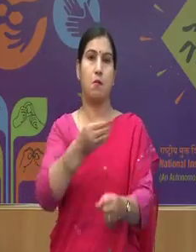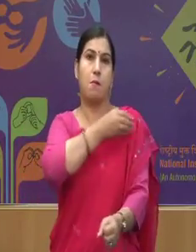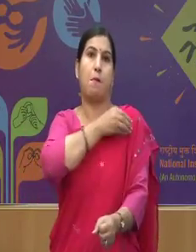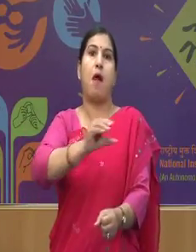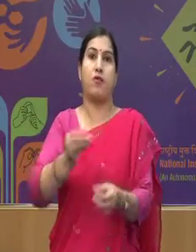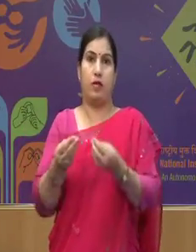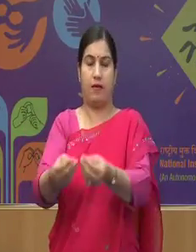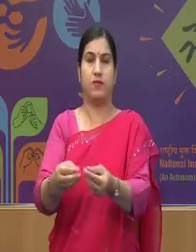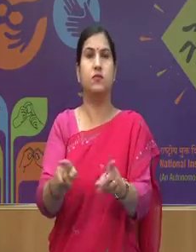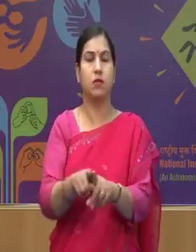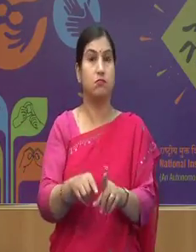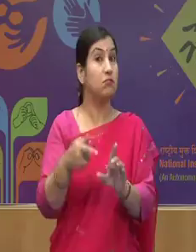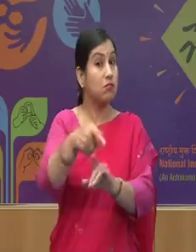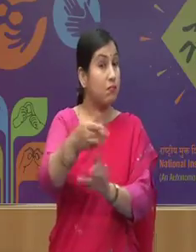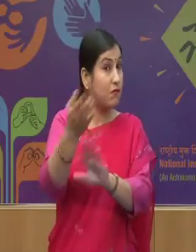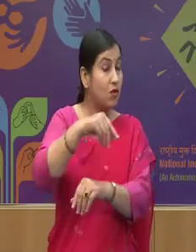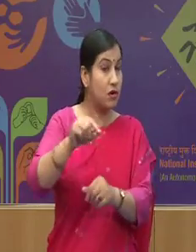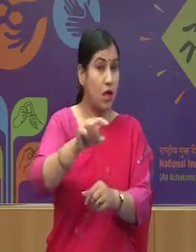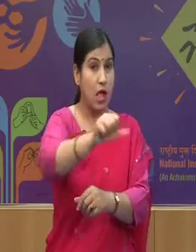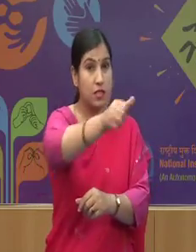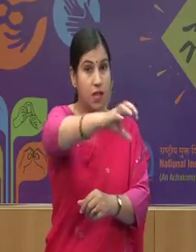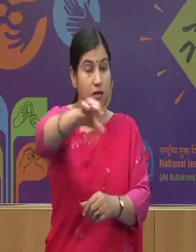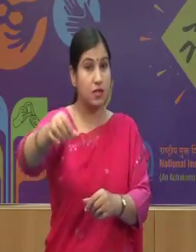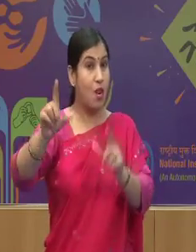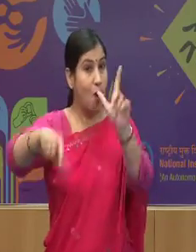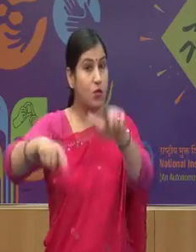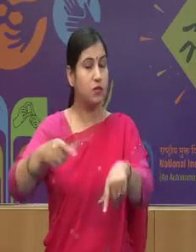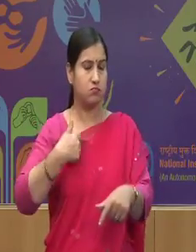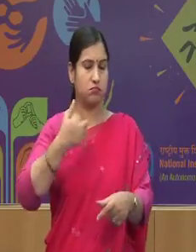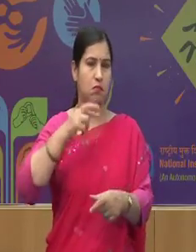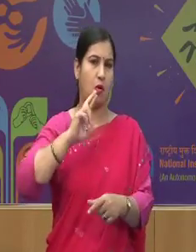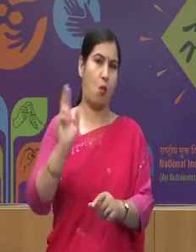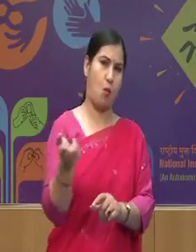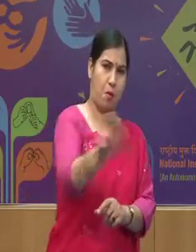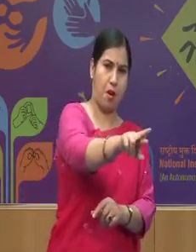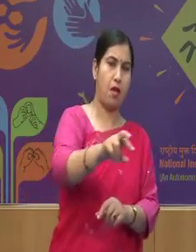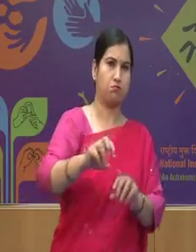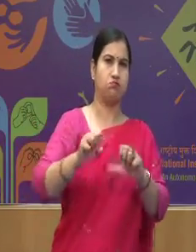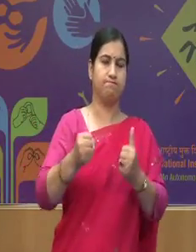and take revenge for the injustice done to her.